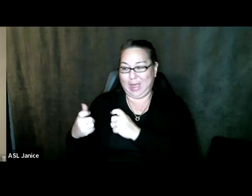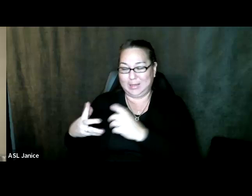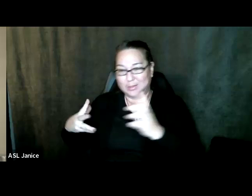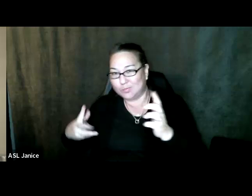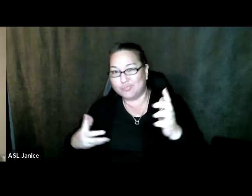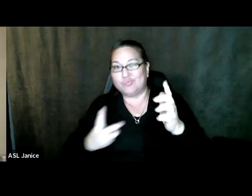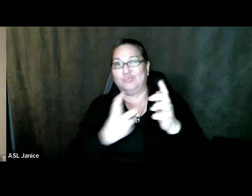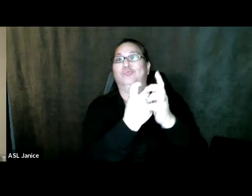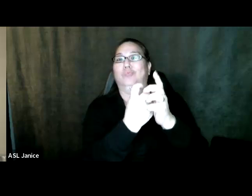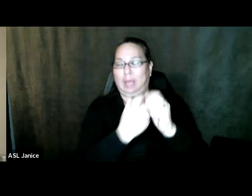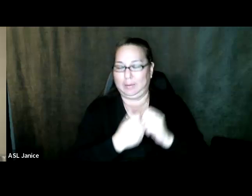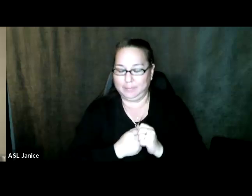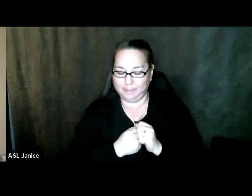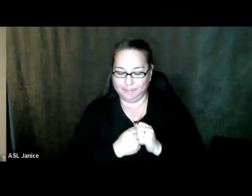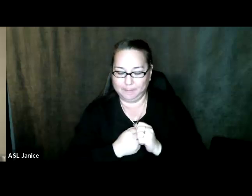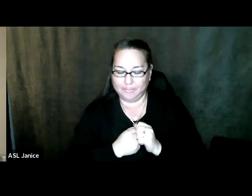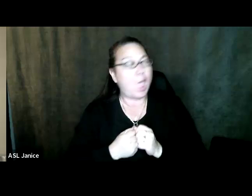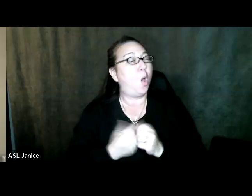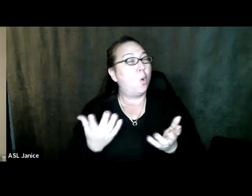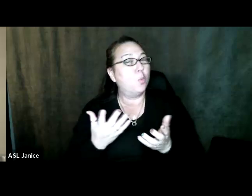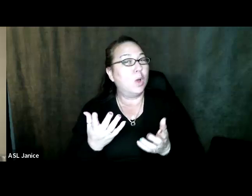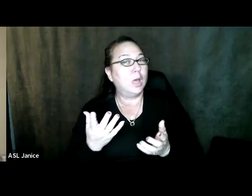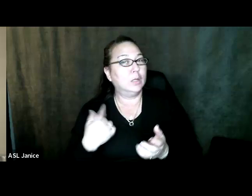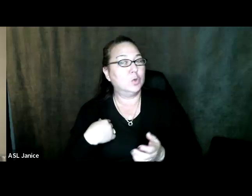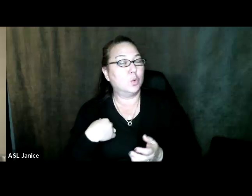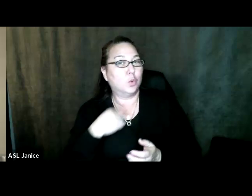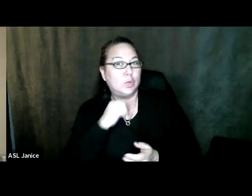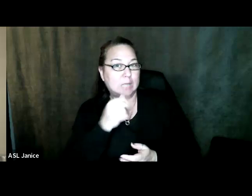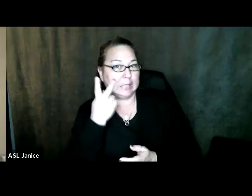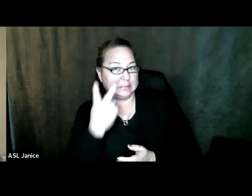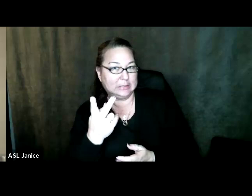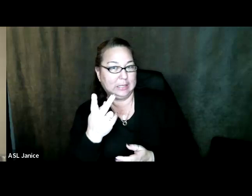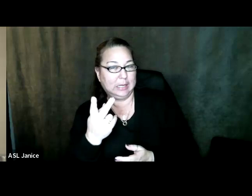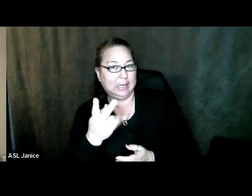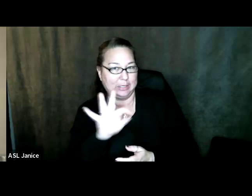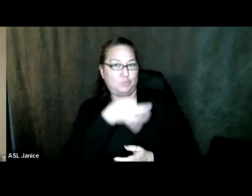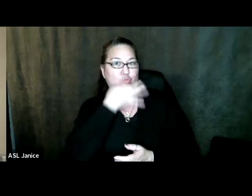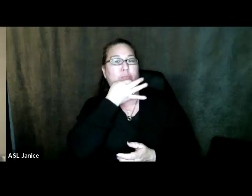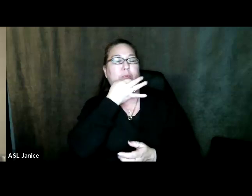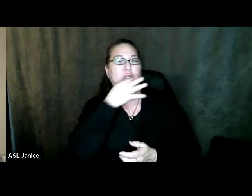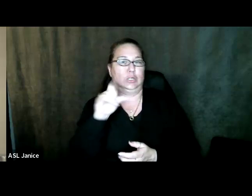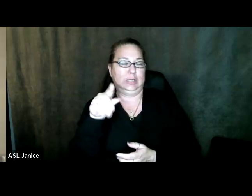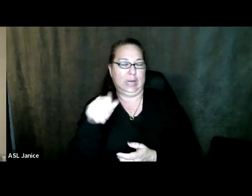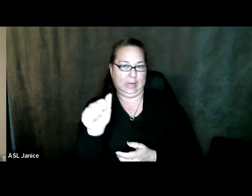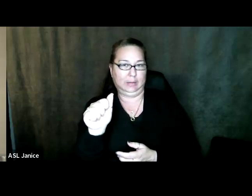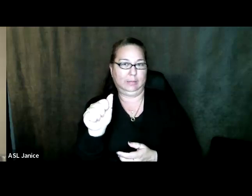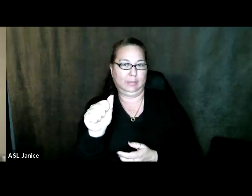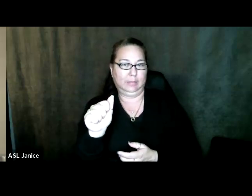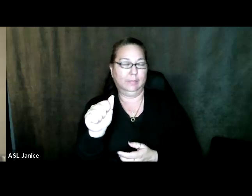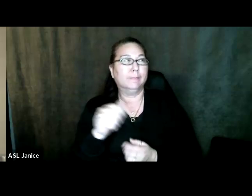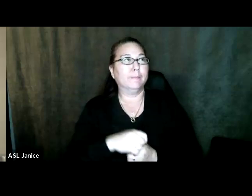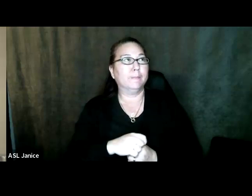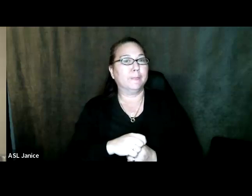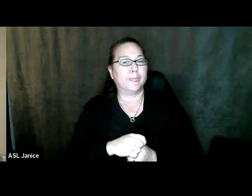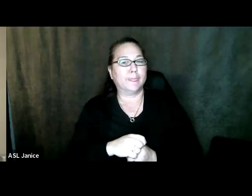aren't seeing is proficiency data. And I am hoping that we can have access to that data, proficiency data. And